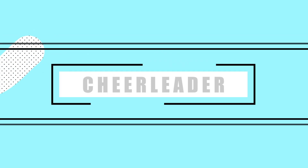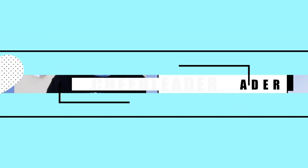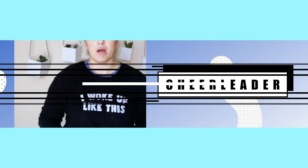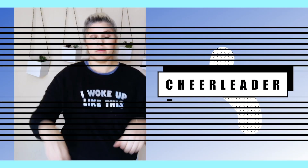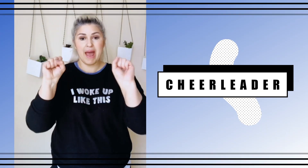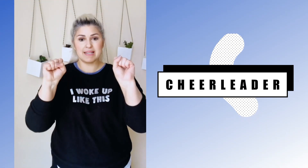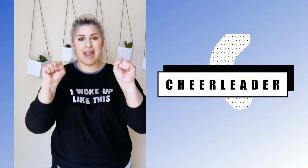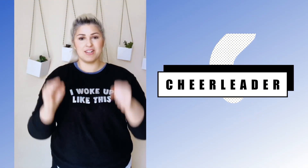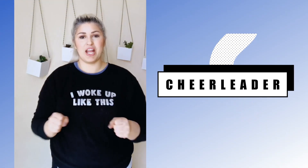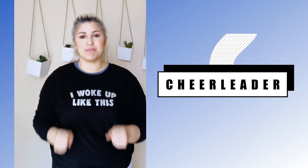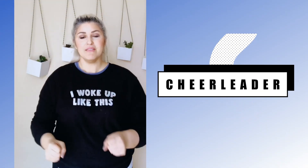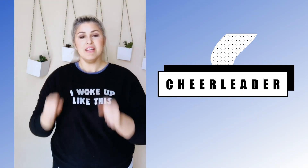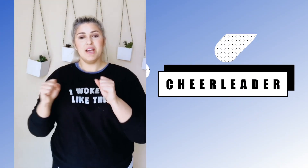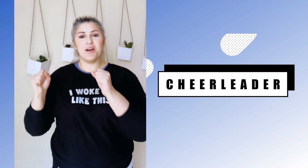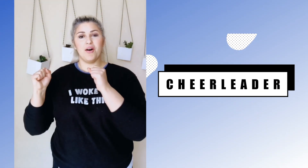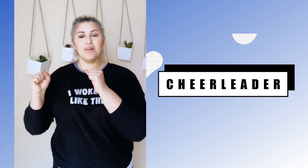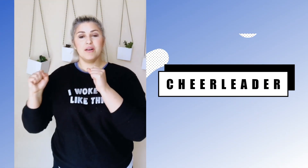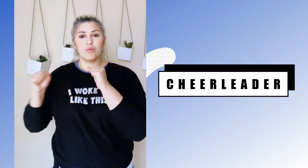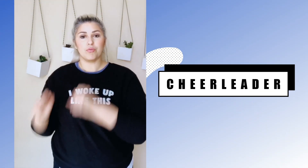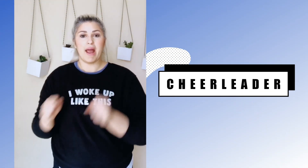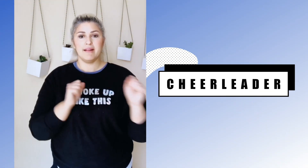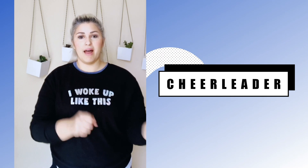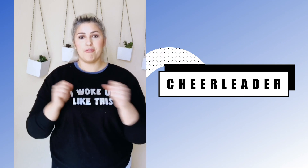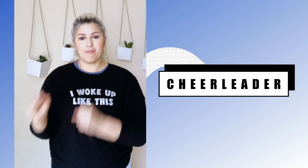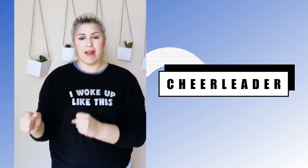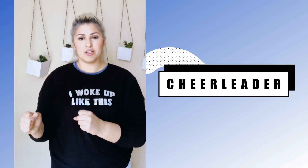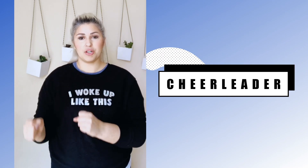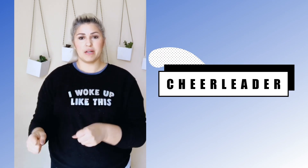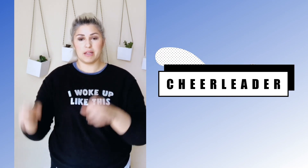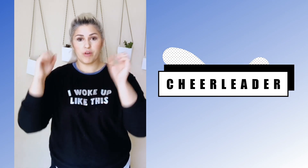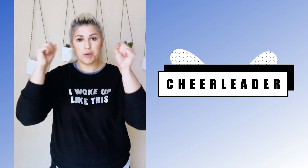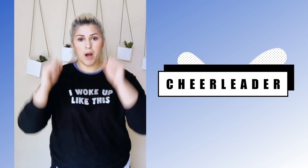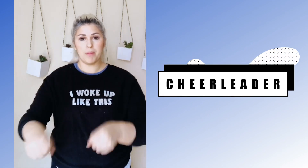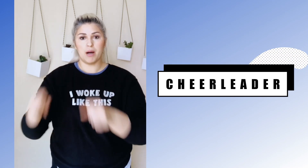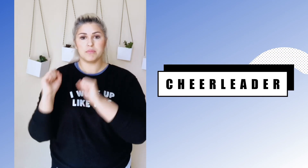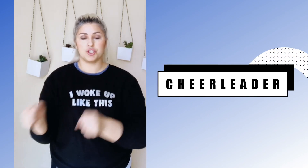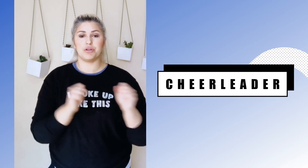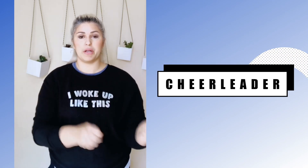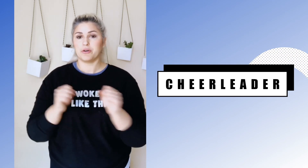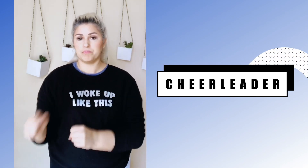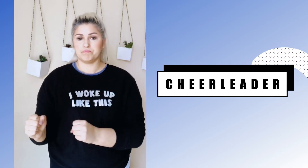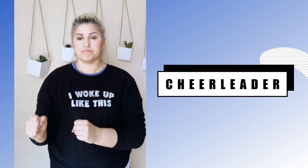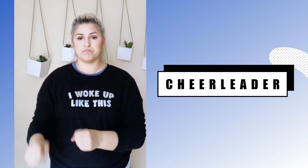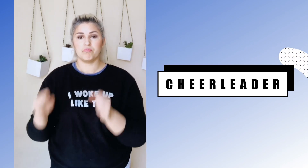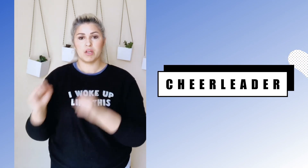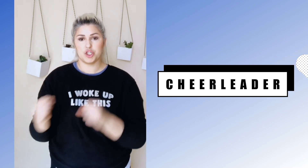Cheerleader was another one. S hand shapes. You go right, left, right. Cheerleader, like you've got your pom-poms.